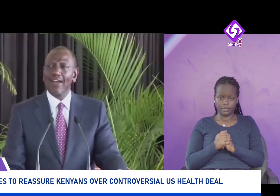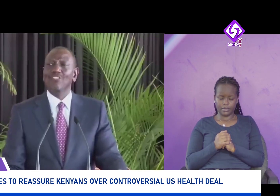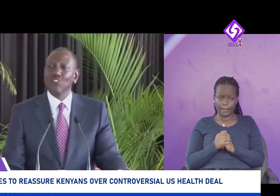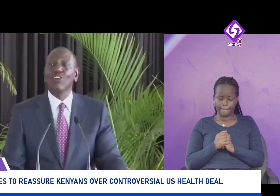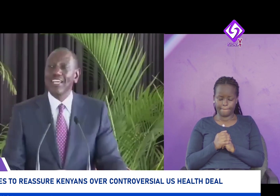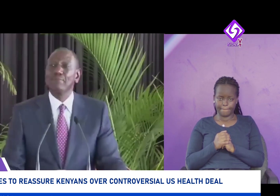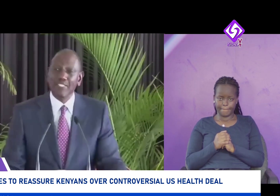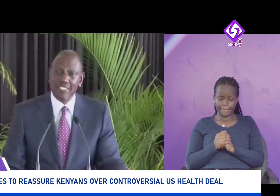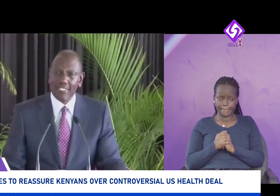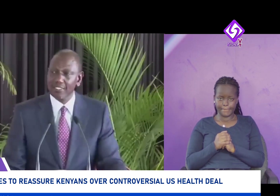as long as I am president,